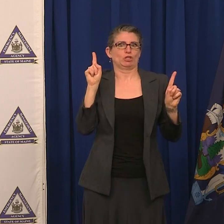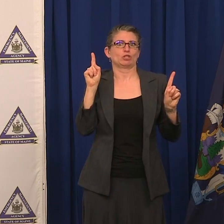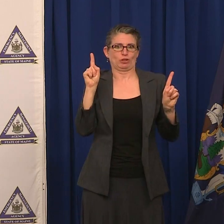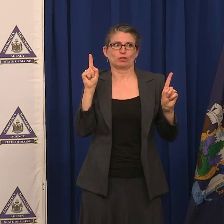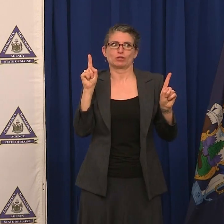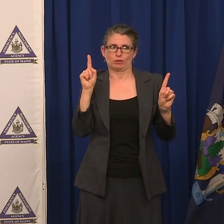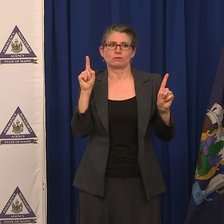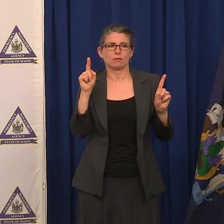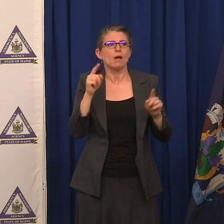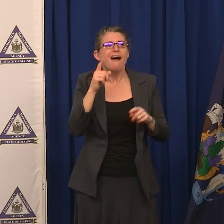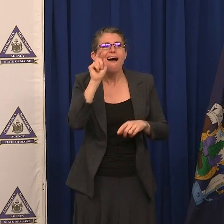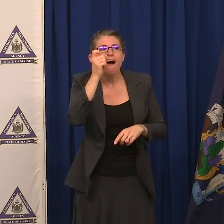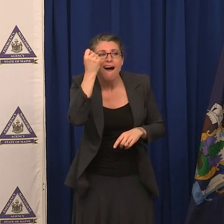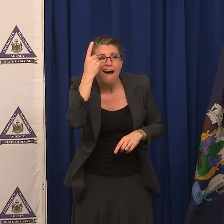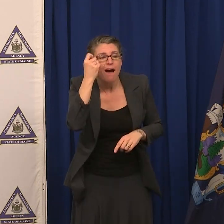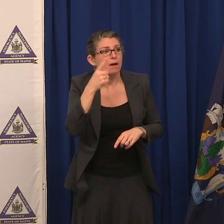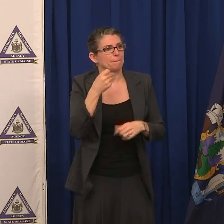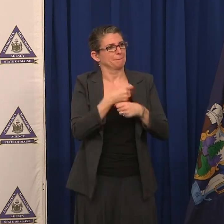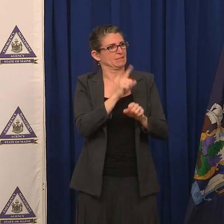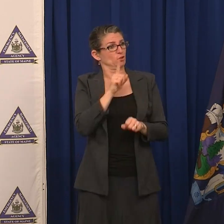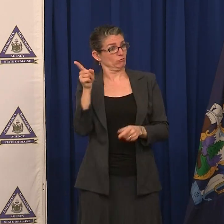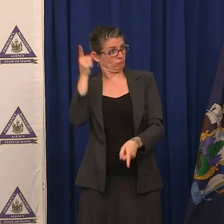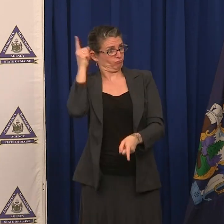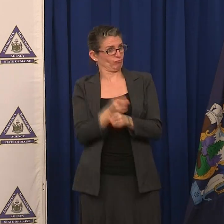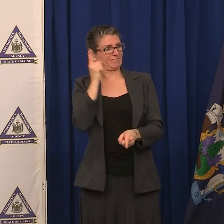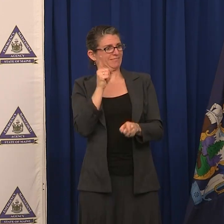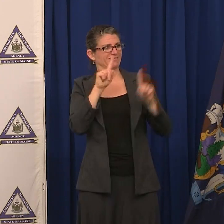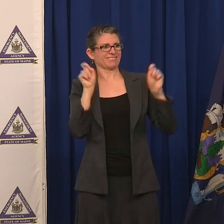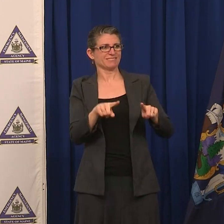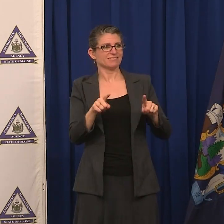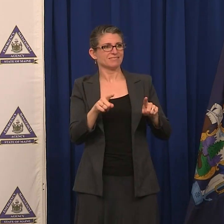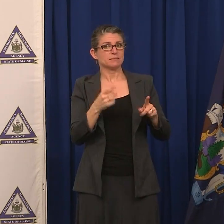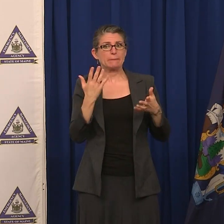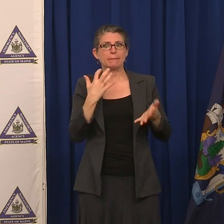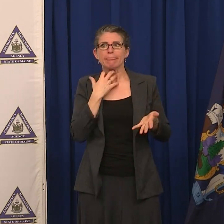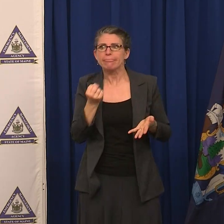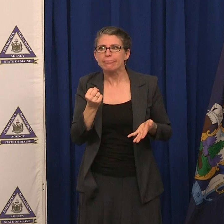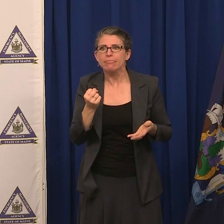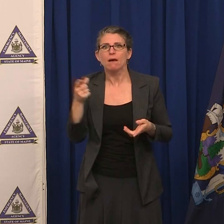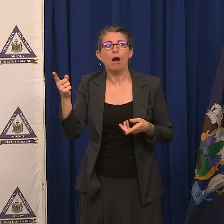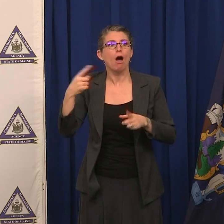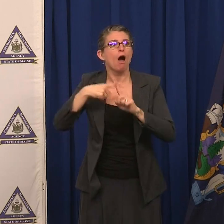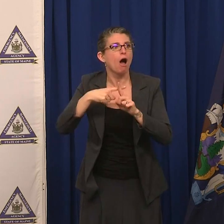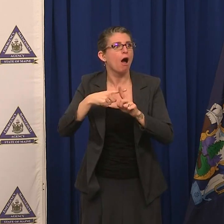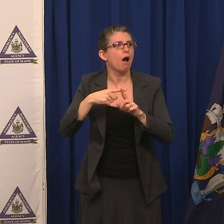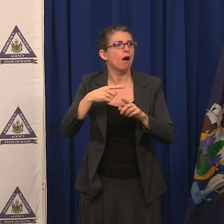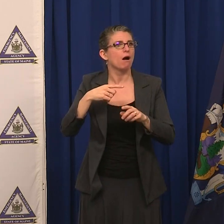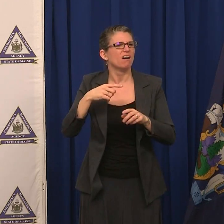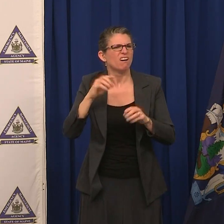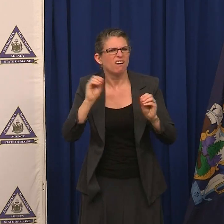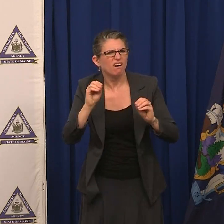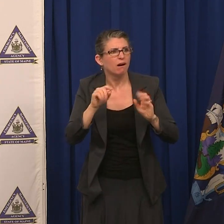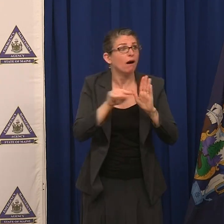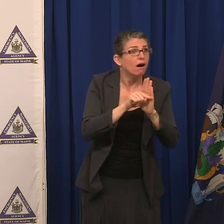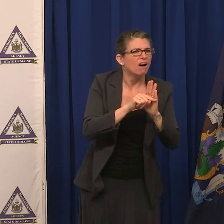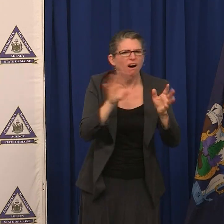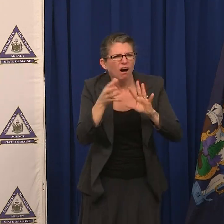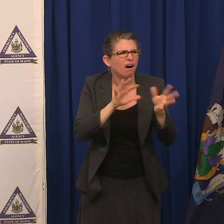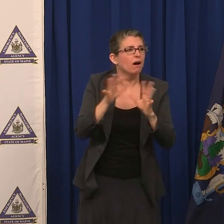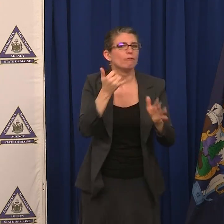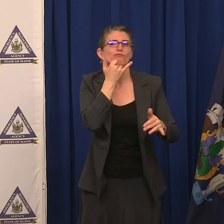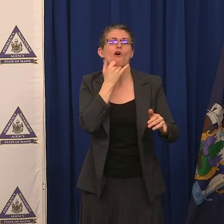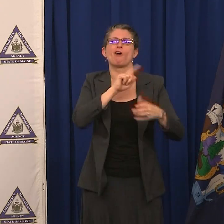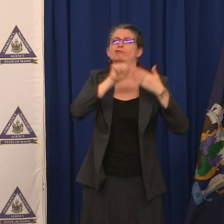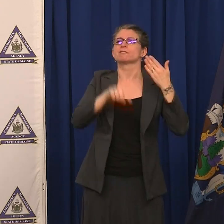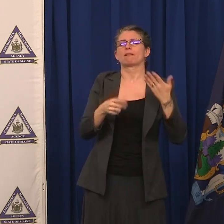care test. It is intended for use at maybe not the bedside, but at the clinic side or at the